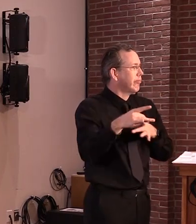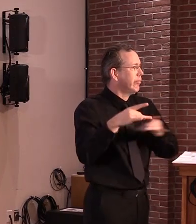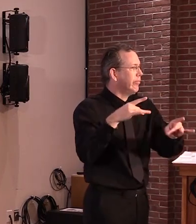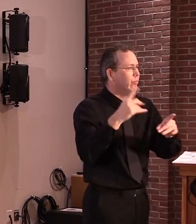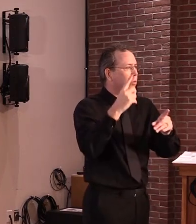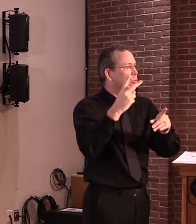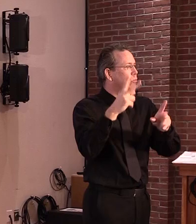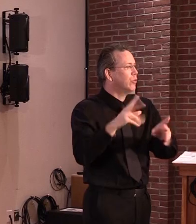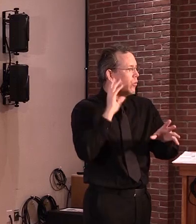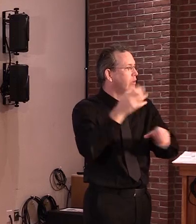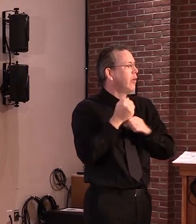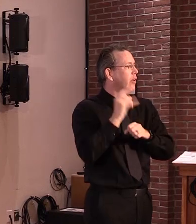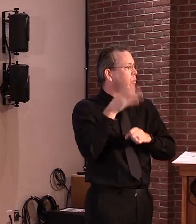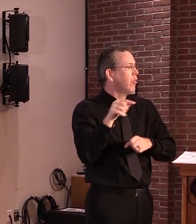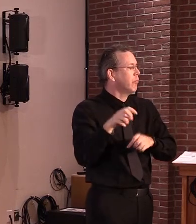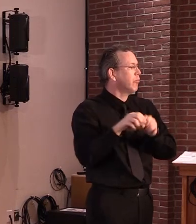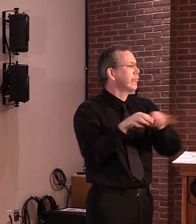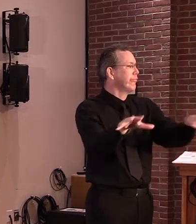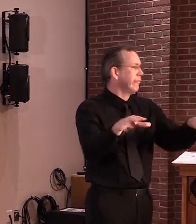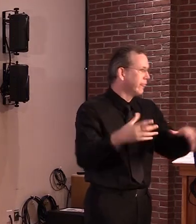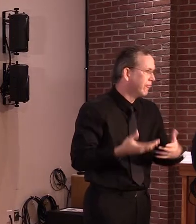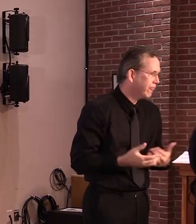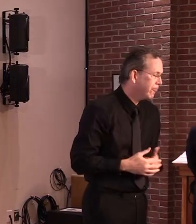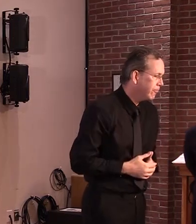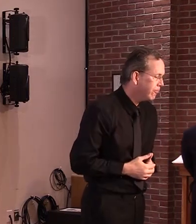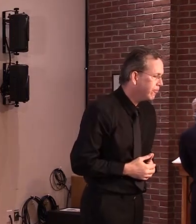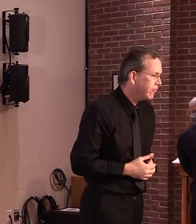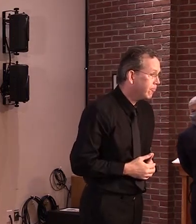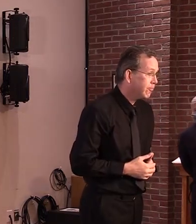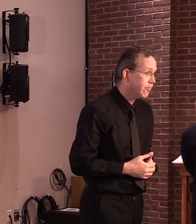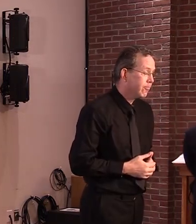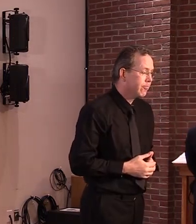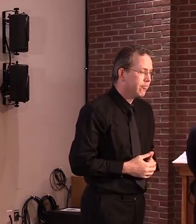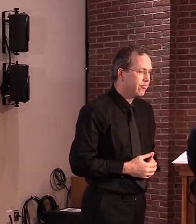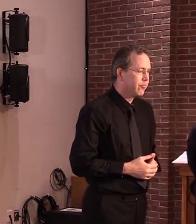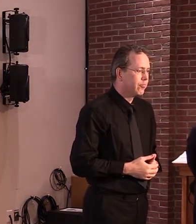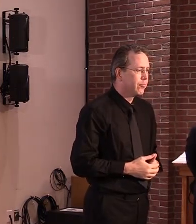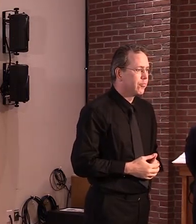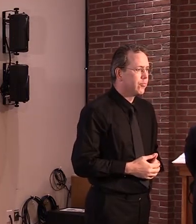2-week increments as each change is made.